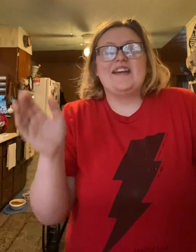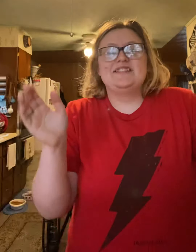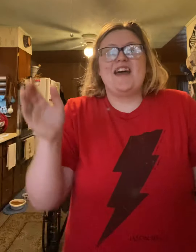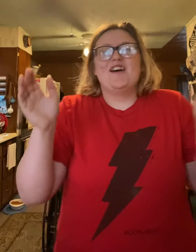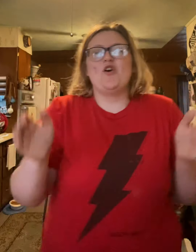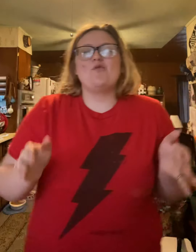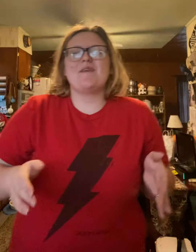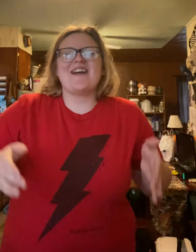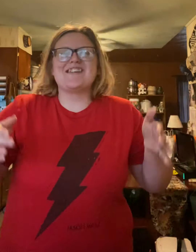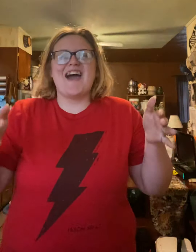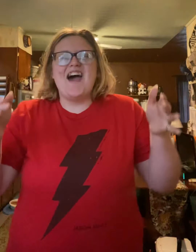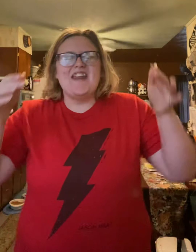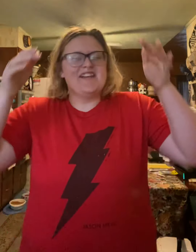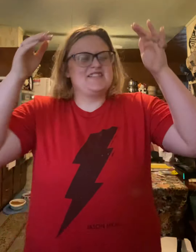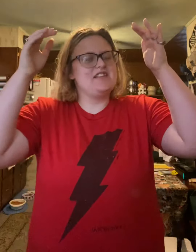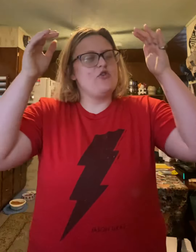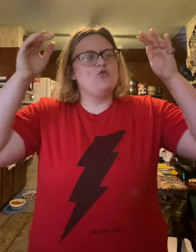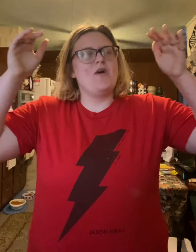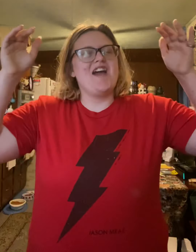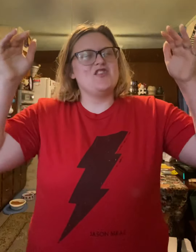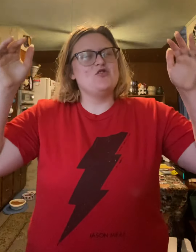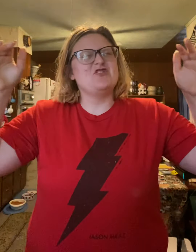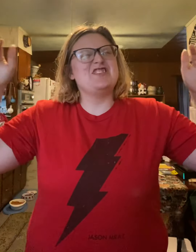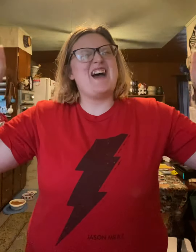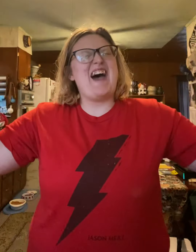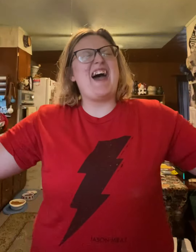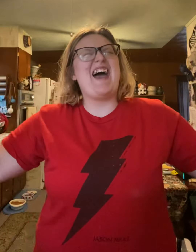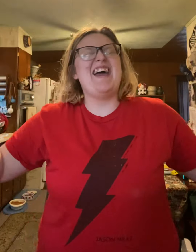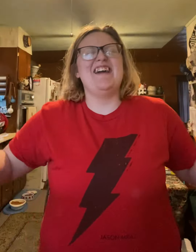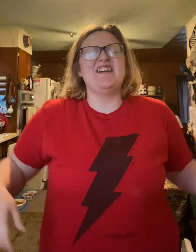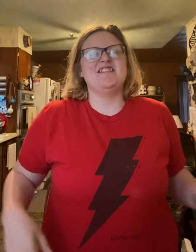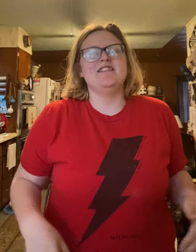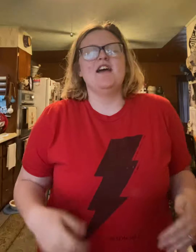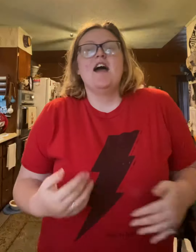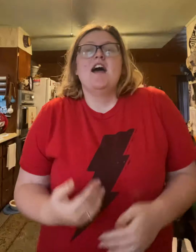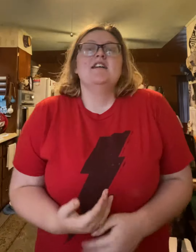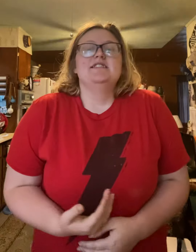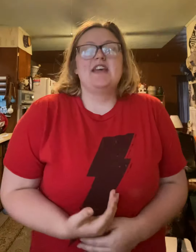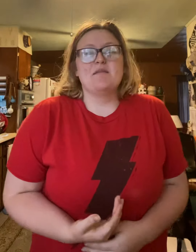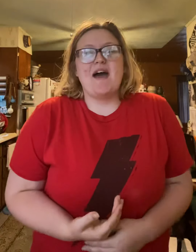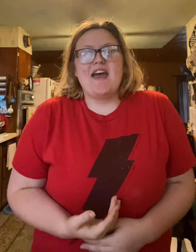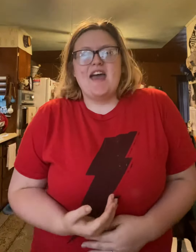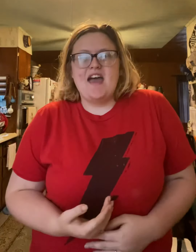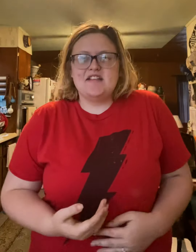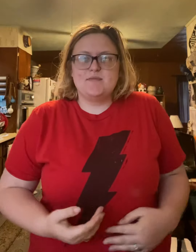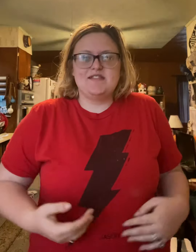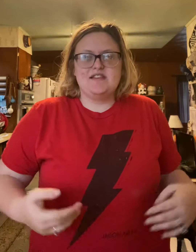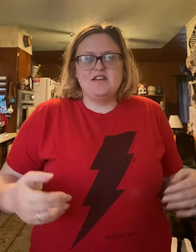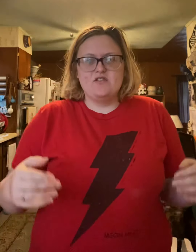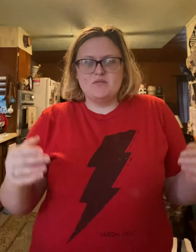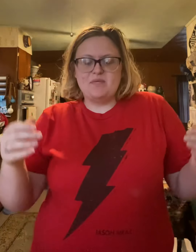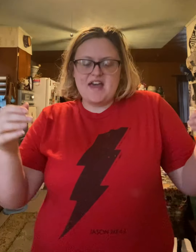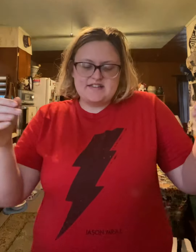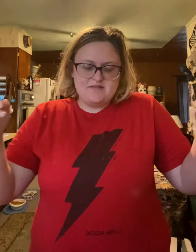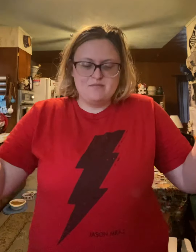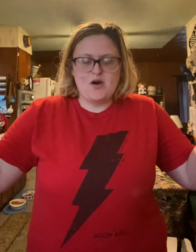I said, oh my God, I see the way you shine. Take my hands, my dear, and place them both